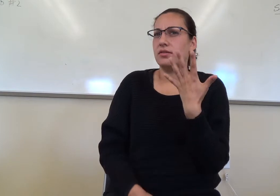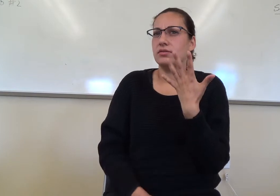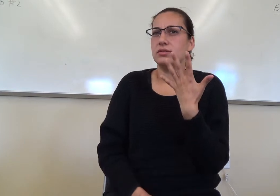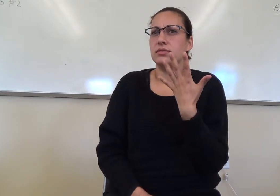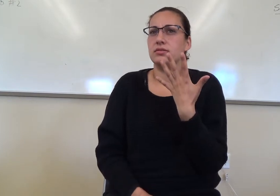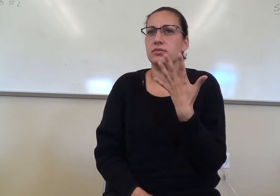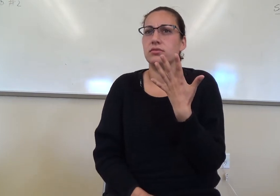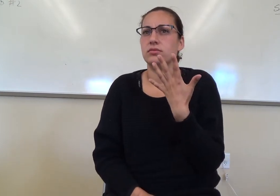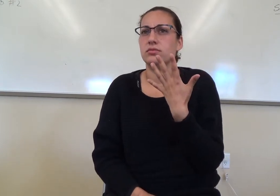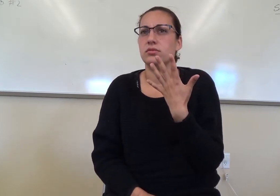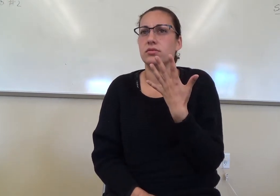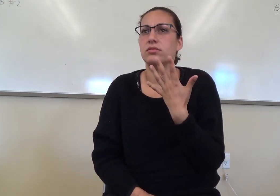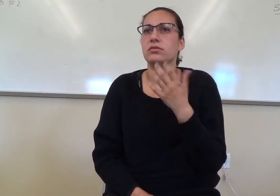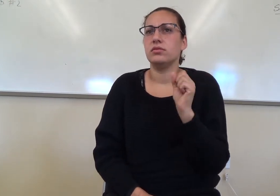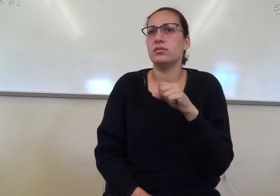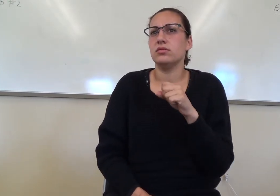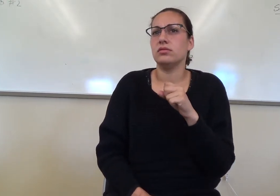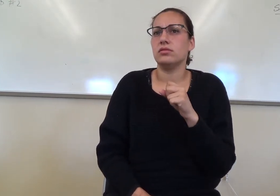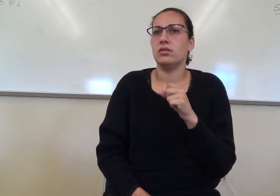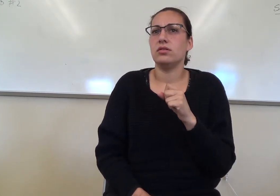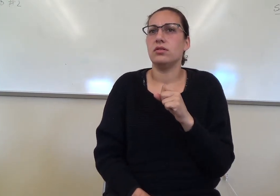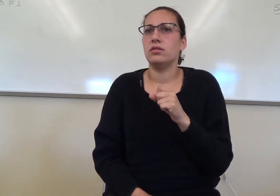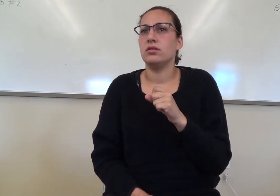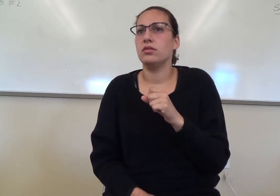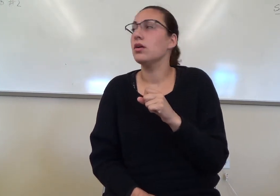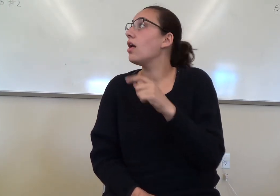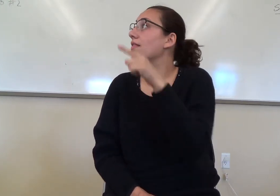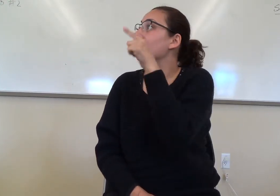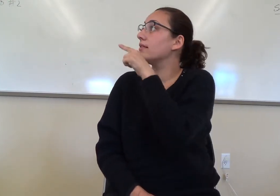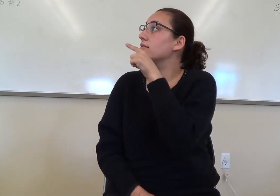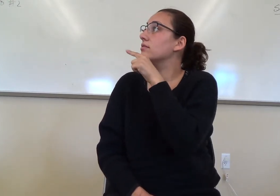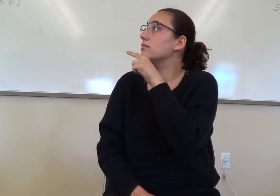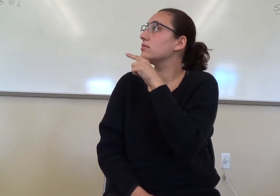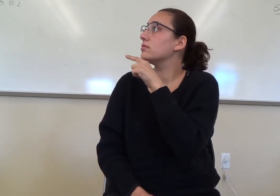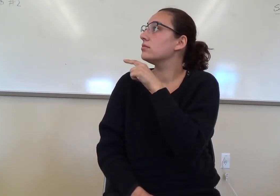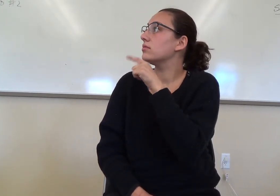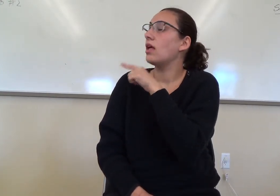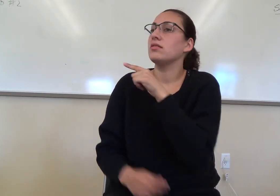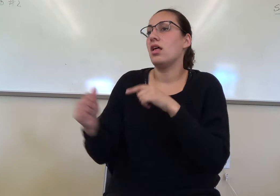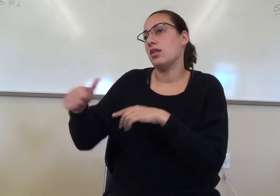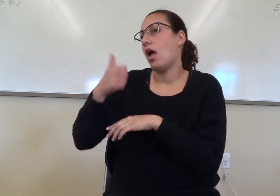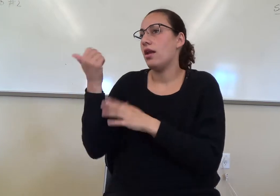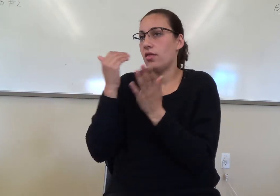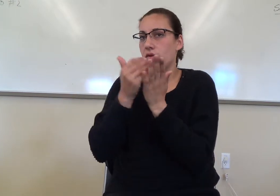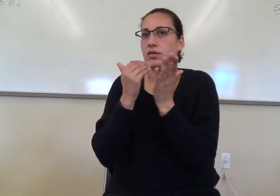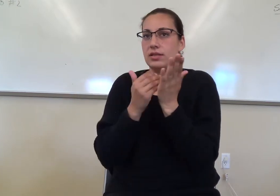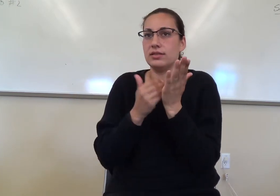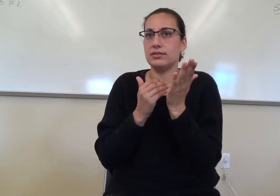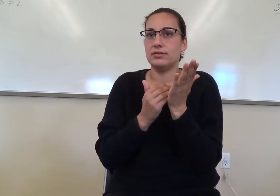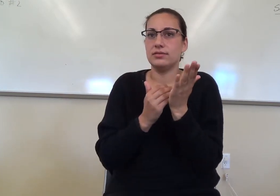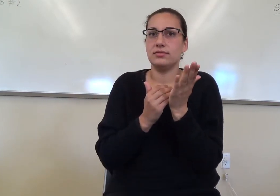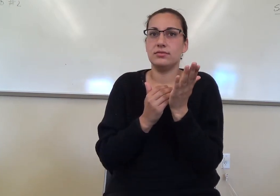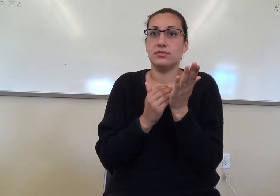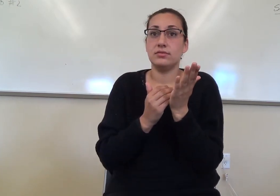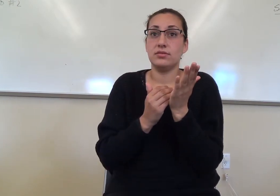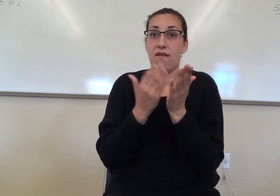4. Okay, yeah, this is another list. What is it a list